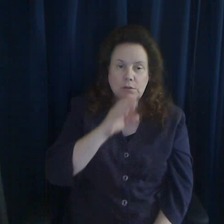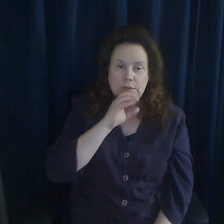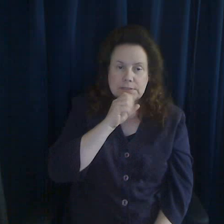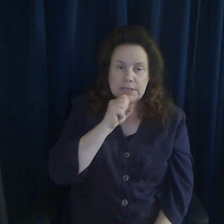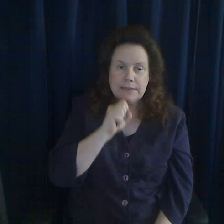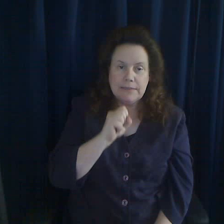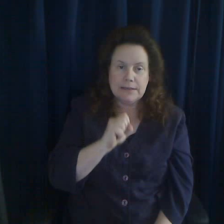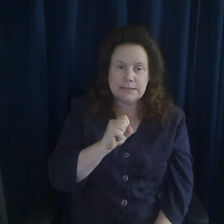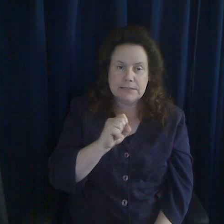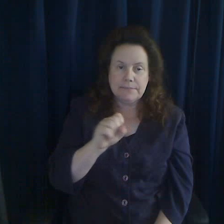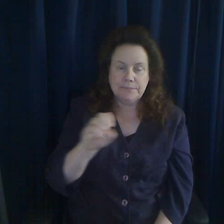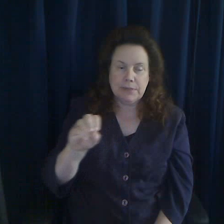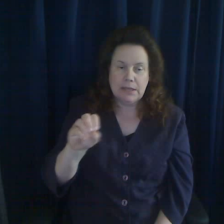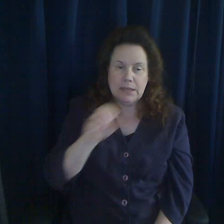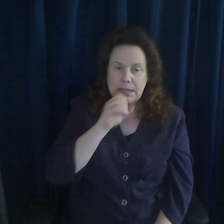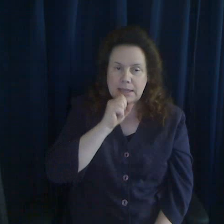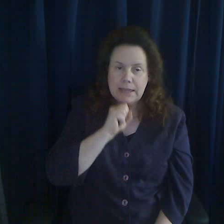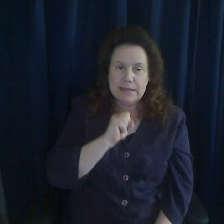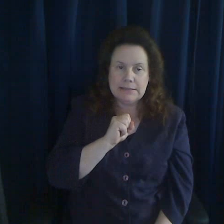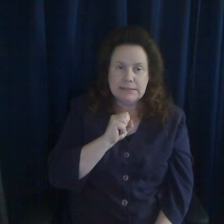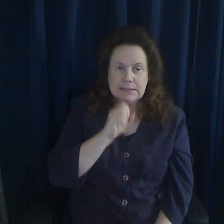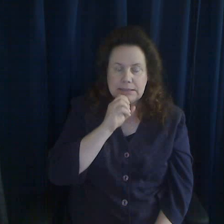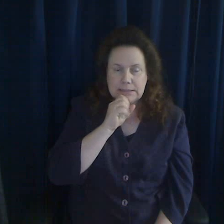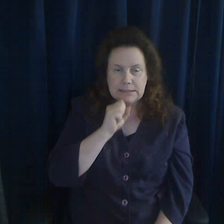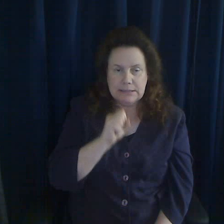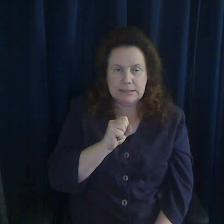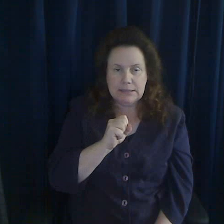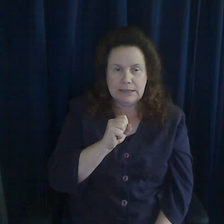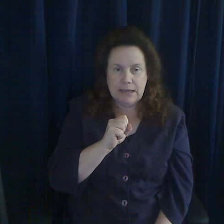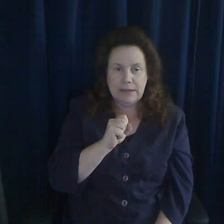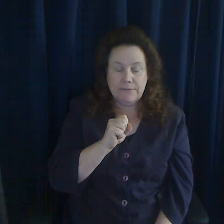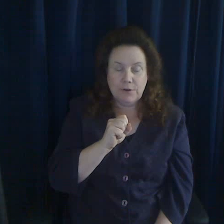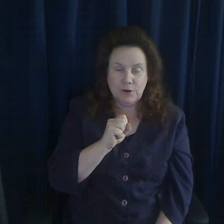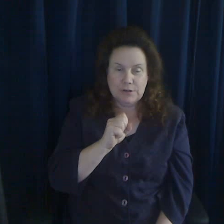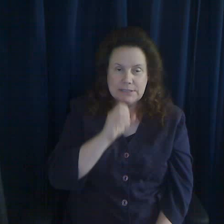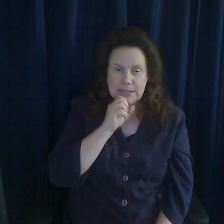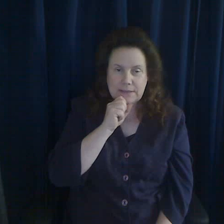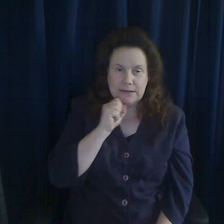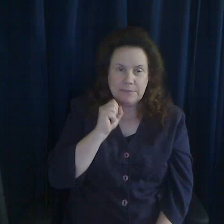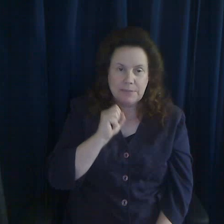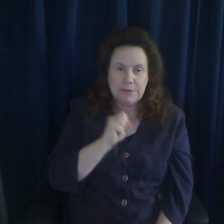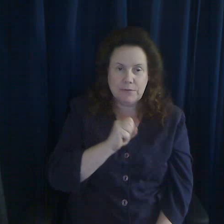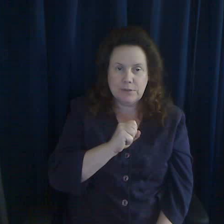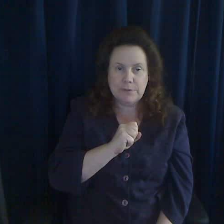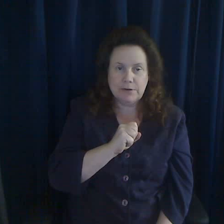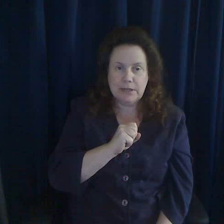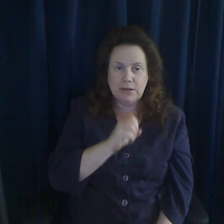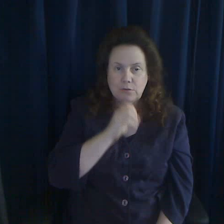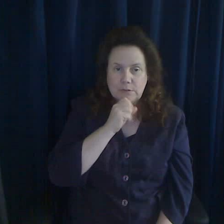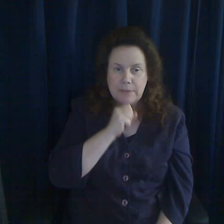Old looks like this, and I've heard it said that it might be for the beard on an old